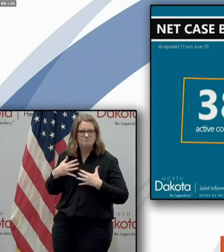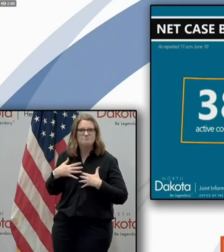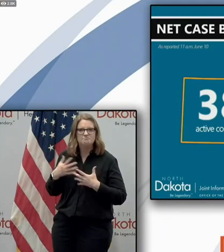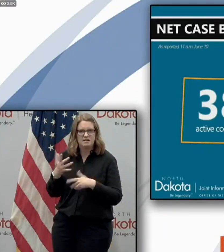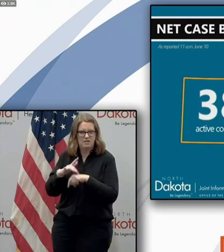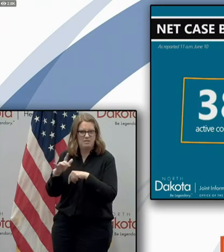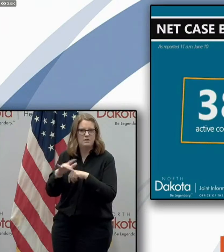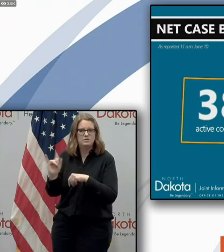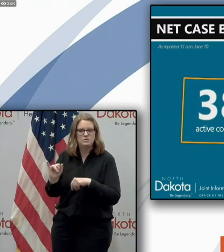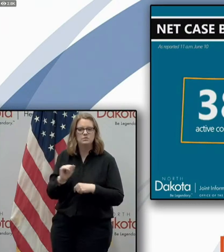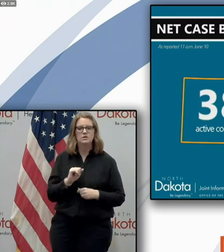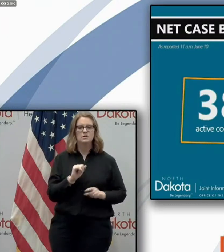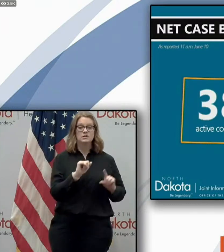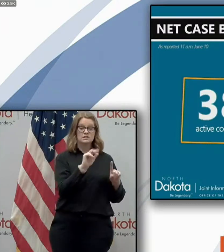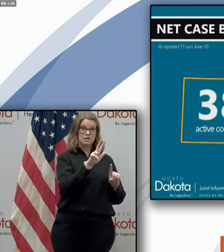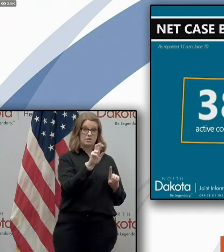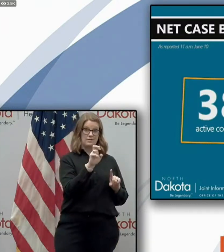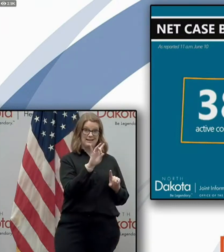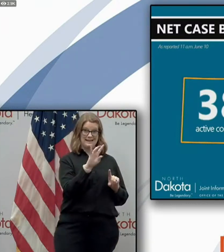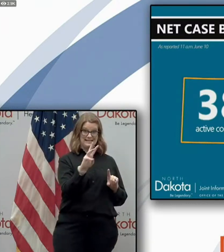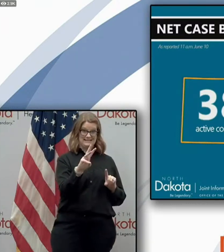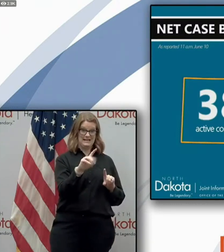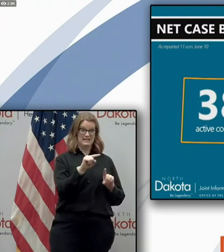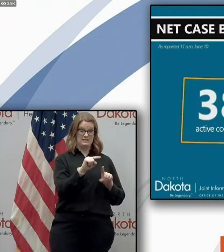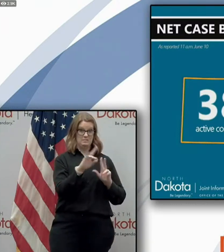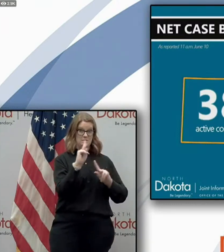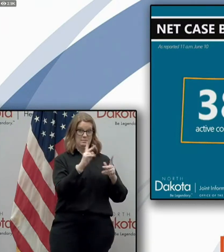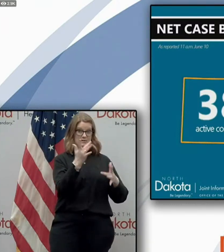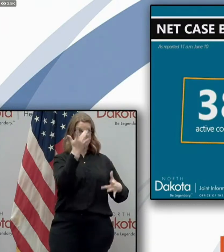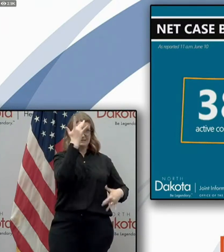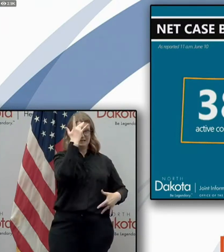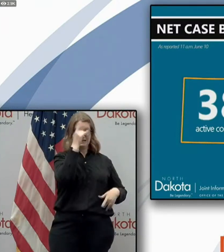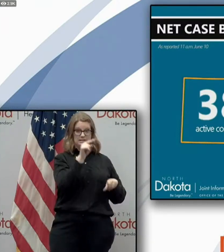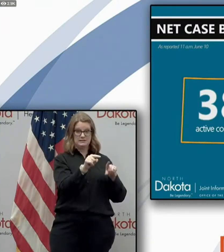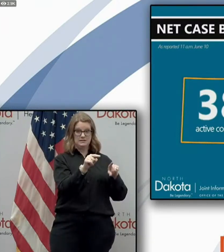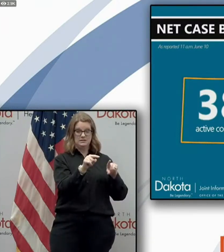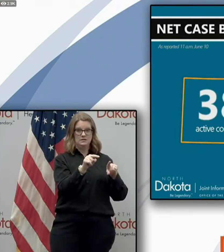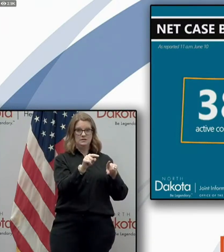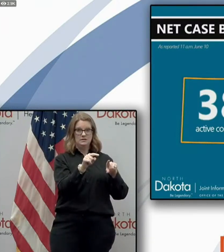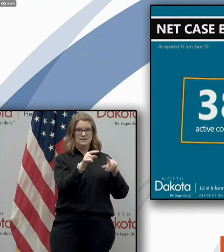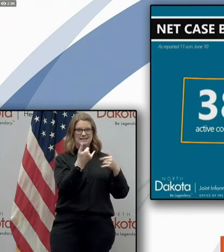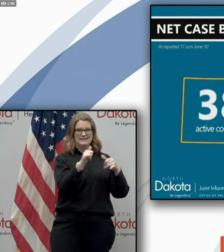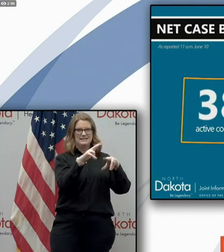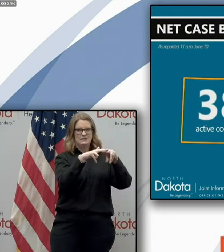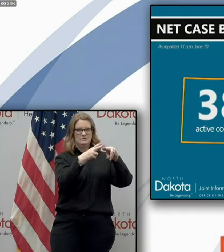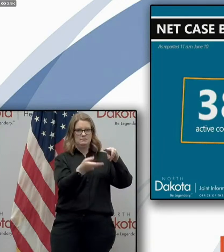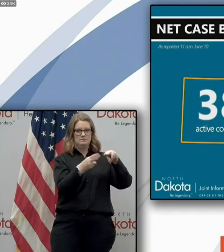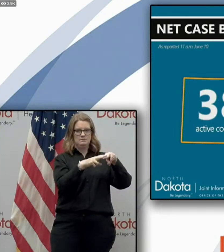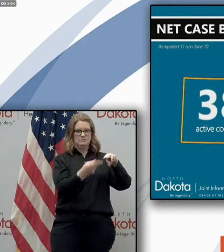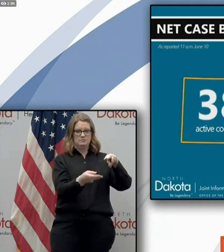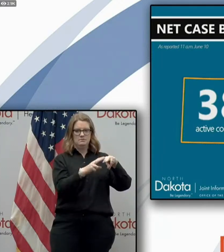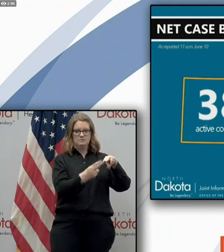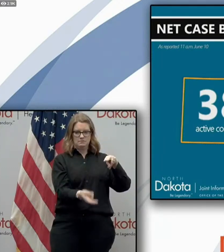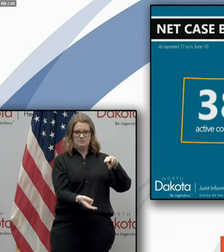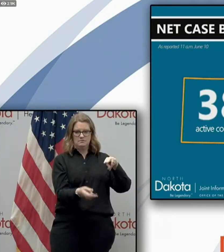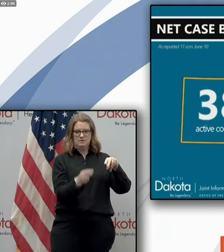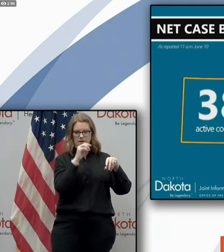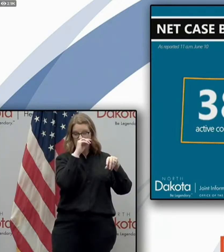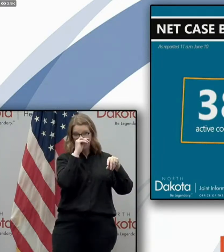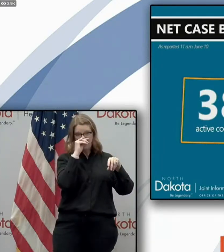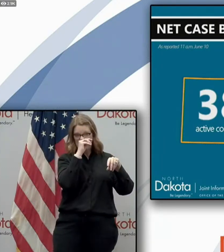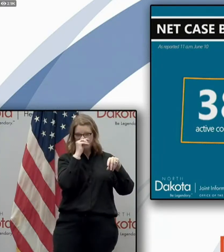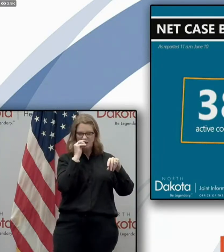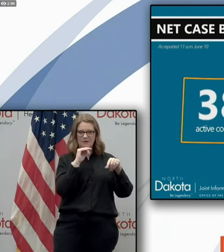The 386 active confirmed cases, again, that's the number that continues to drop, and the fewer active cases we have in the